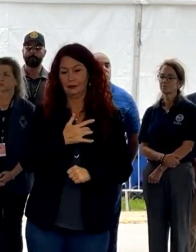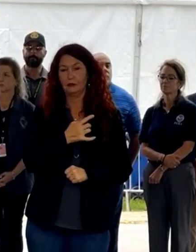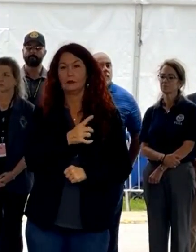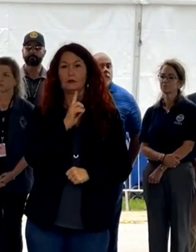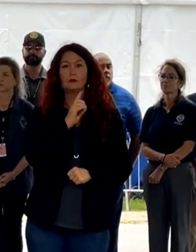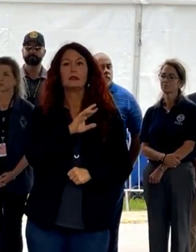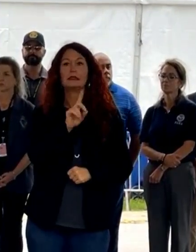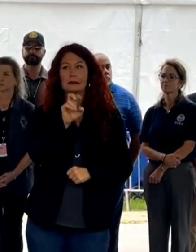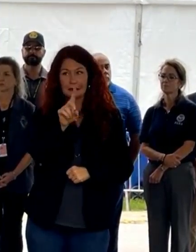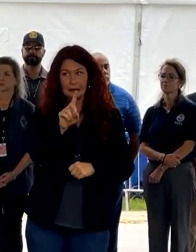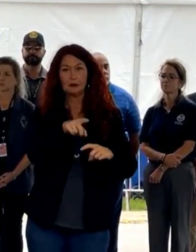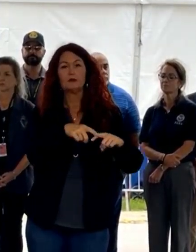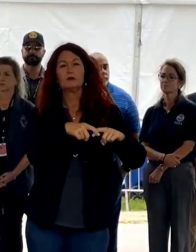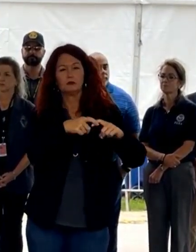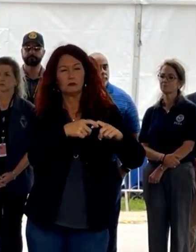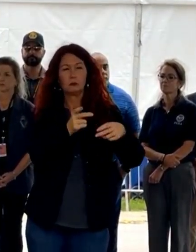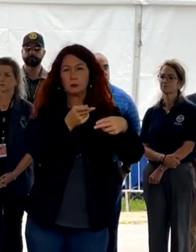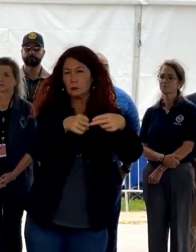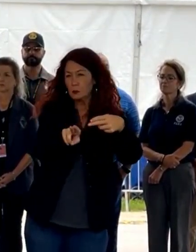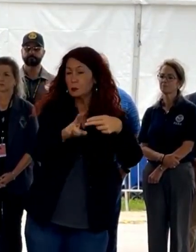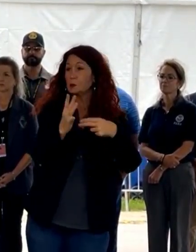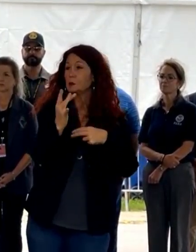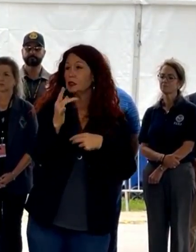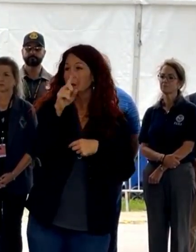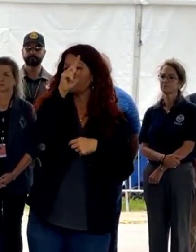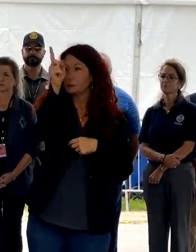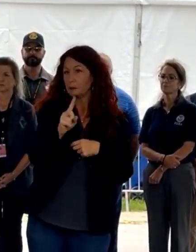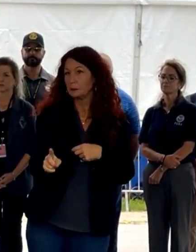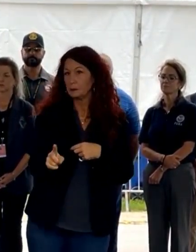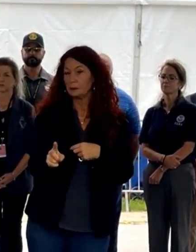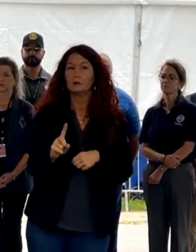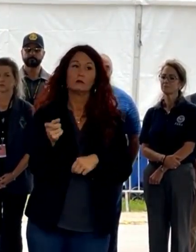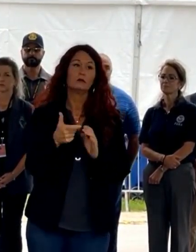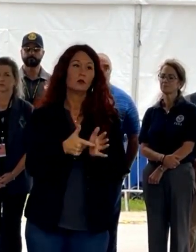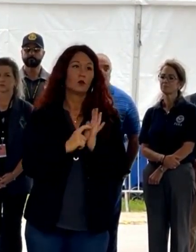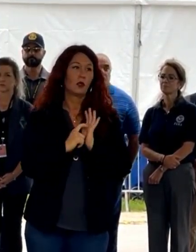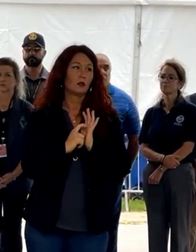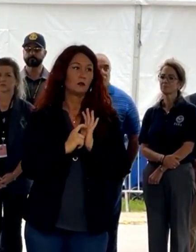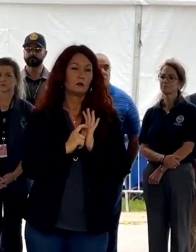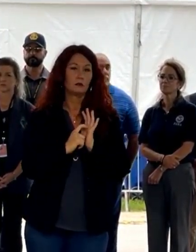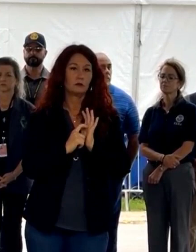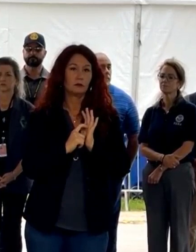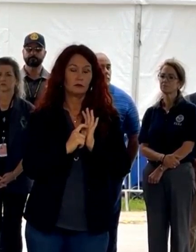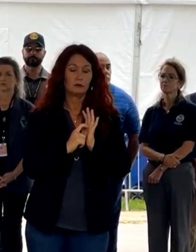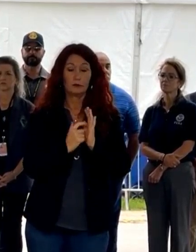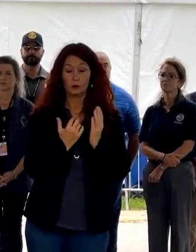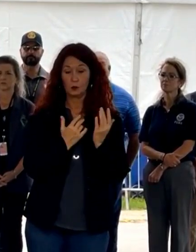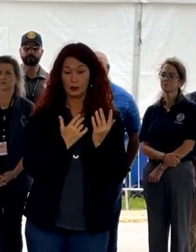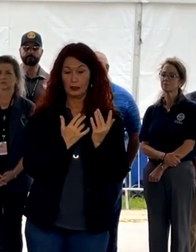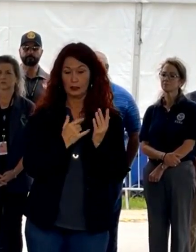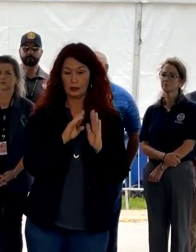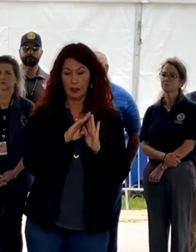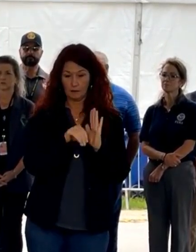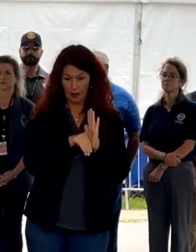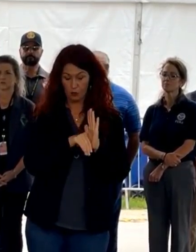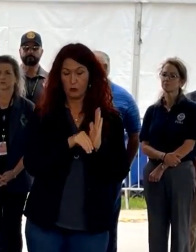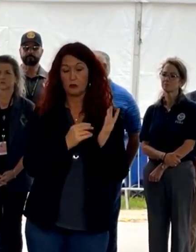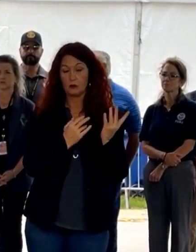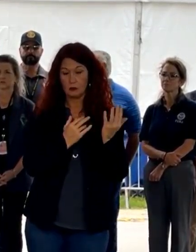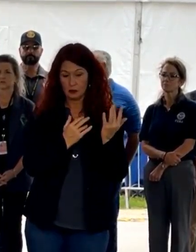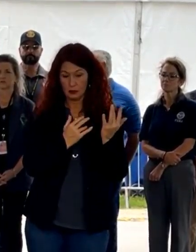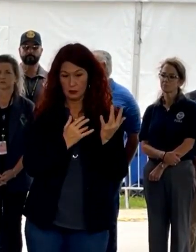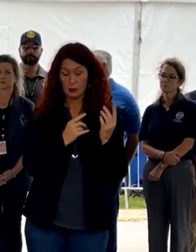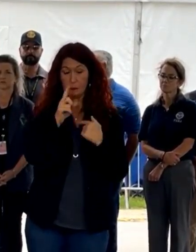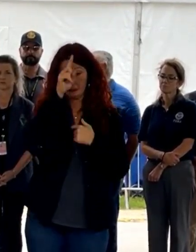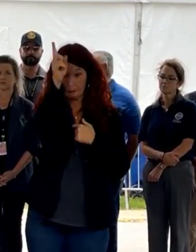for lightning, which is legally required, for up to 30 minutes for pauses whenever there's